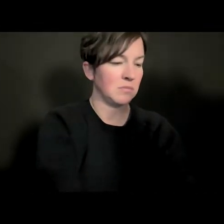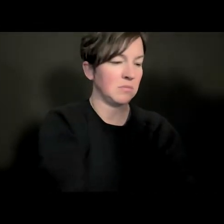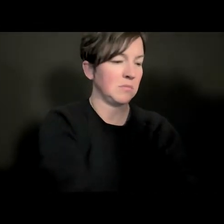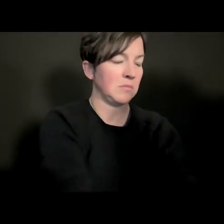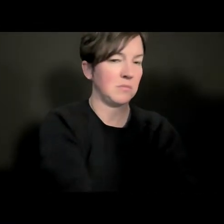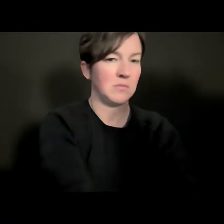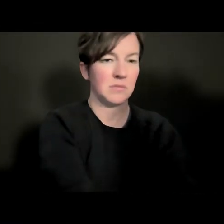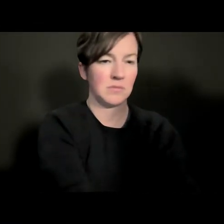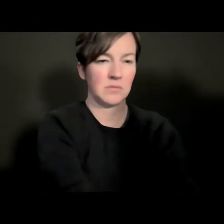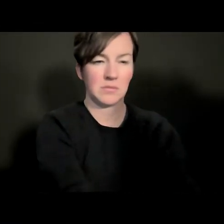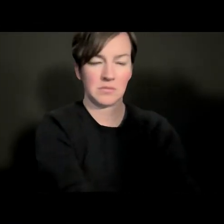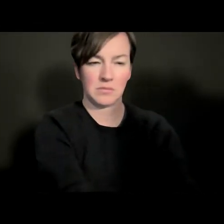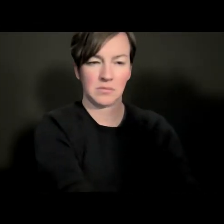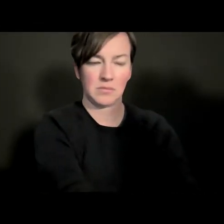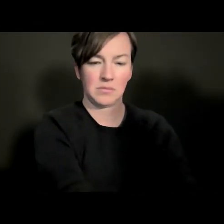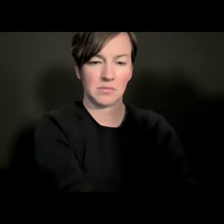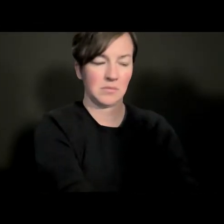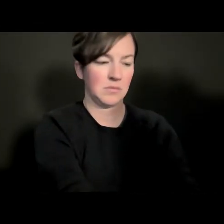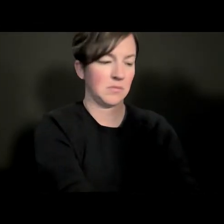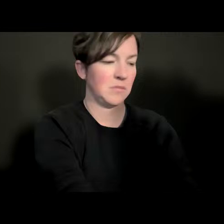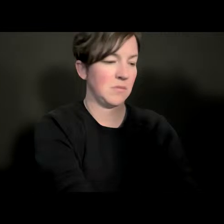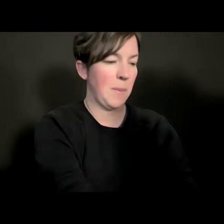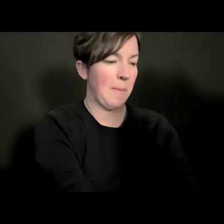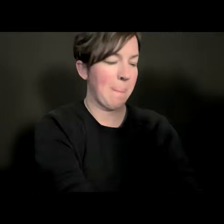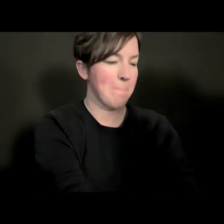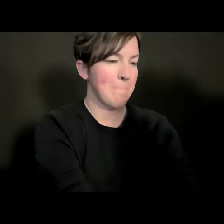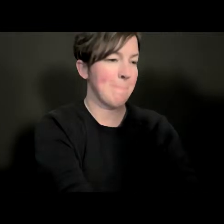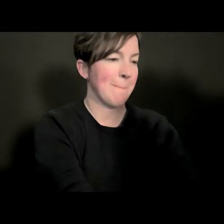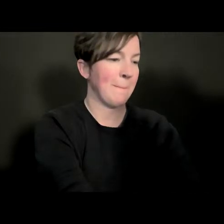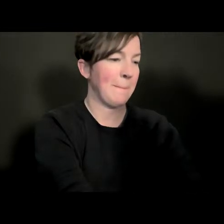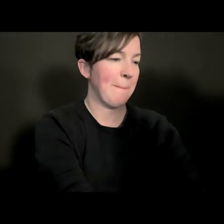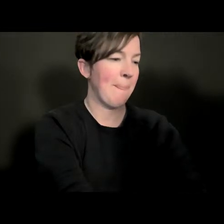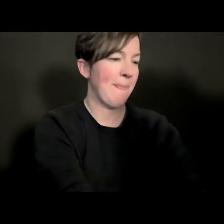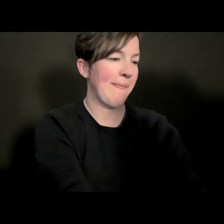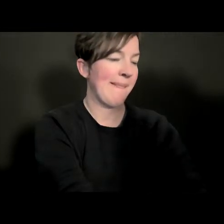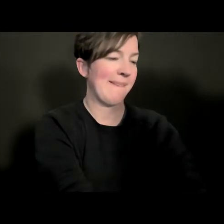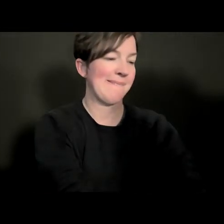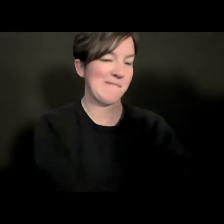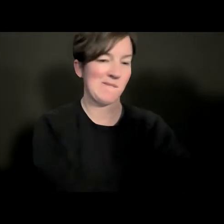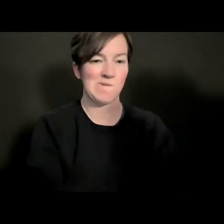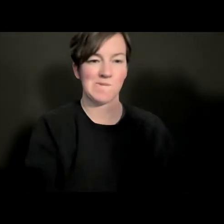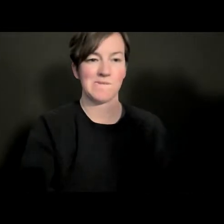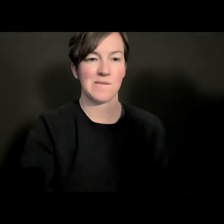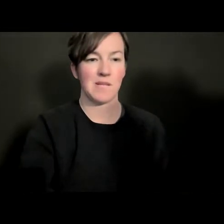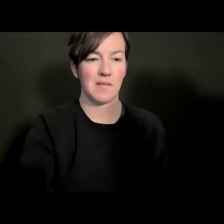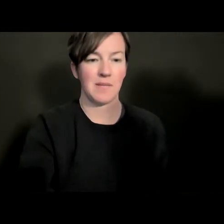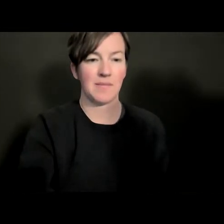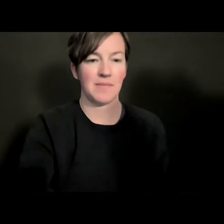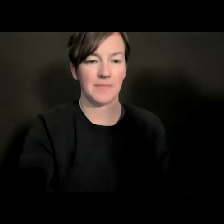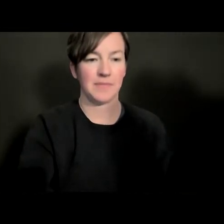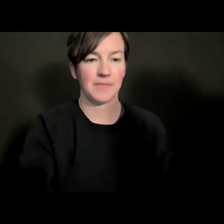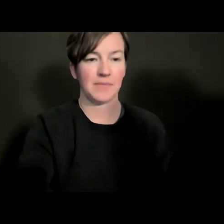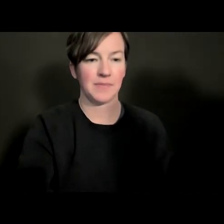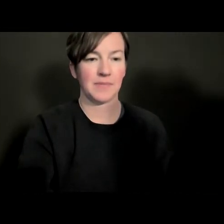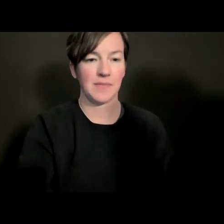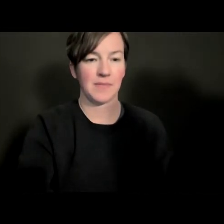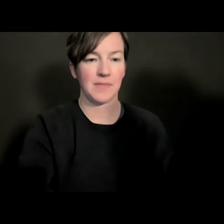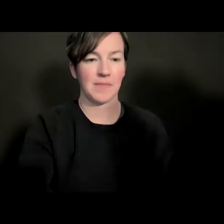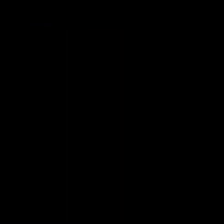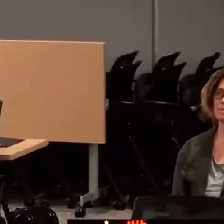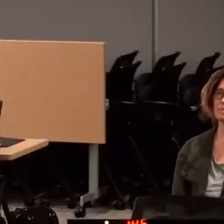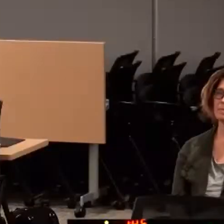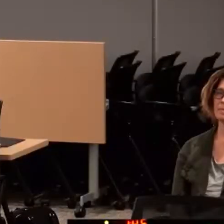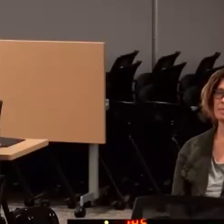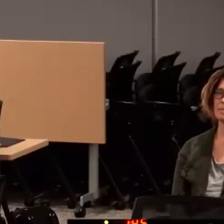district. I'm here tonight because I want to thank Trustee Jacobson. I saw her speak at a forum earlier this week, and